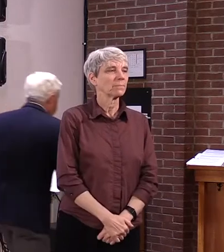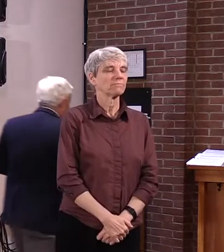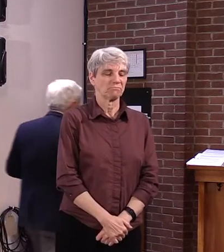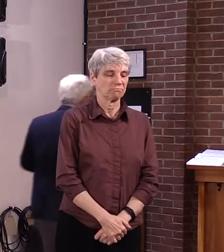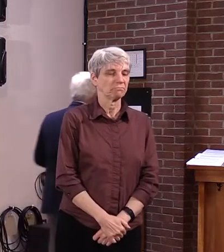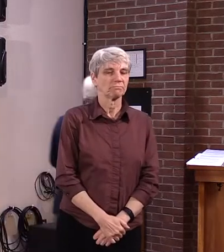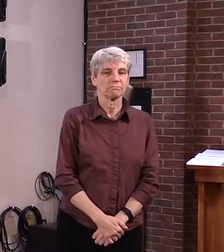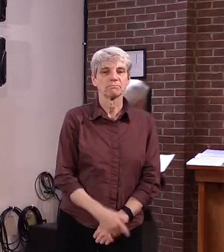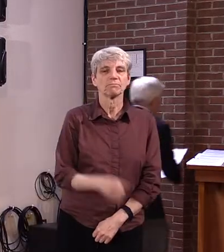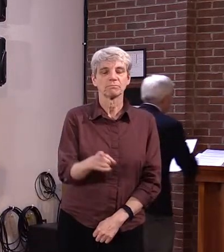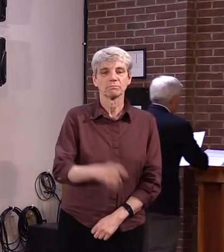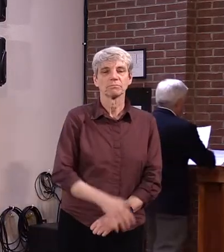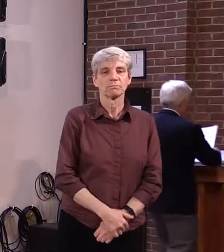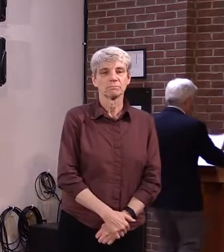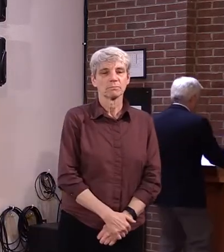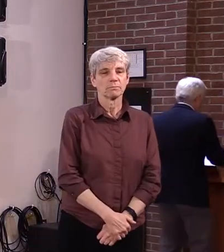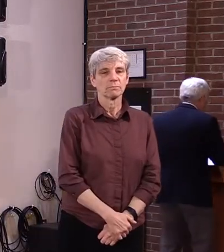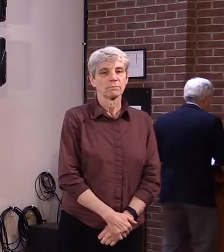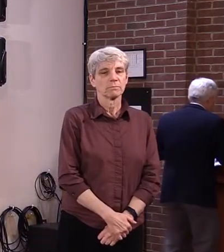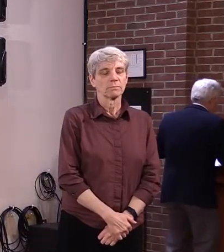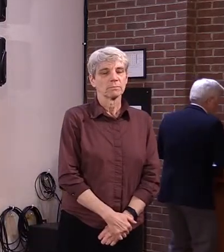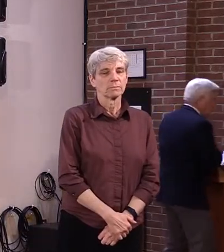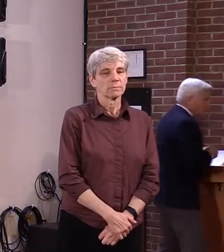Stuart, NBC5.